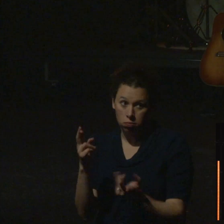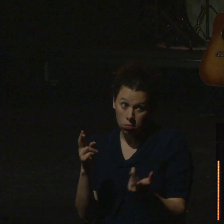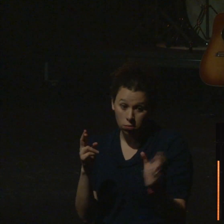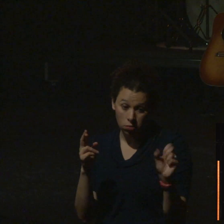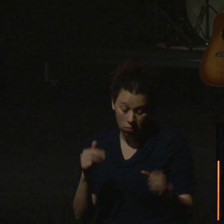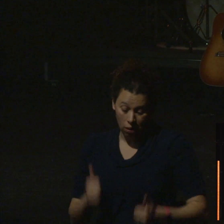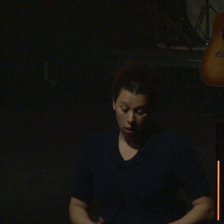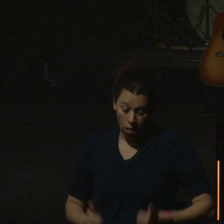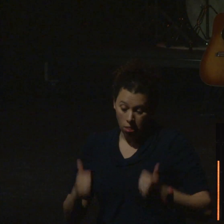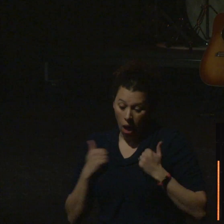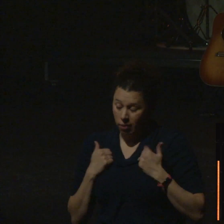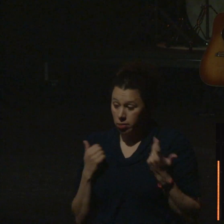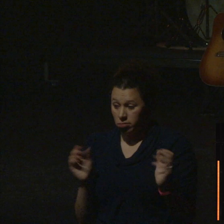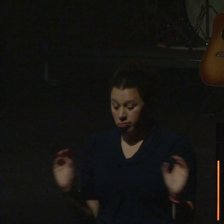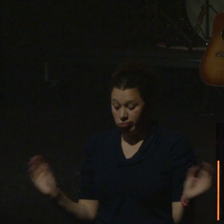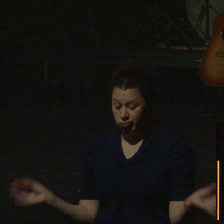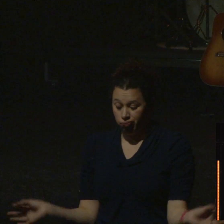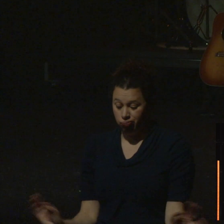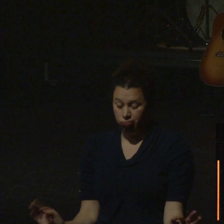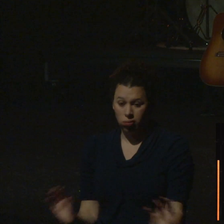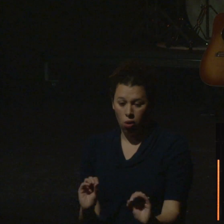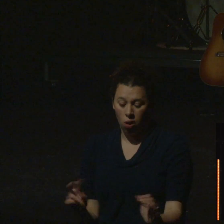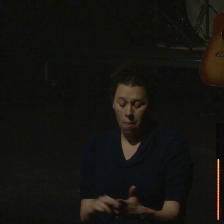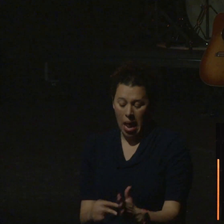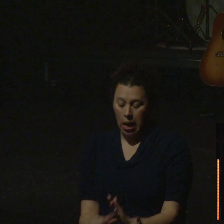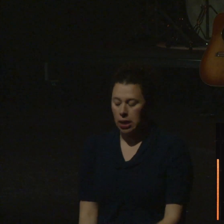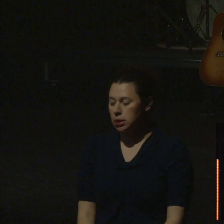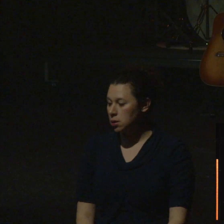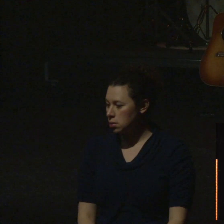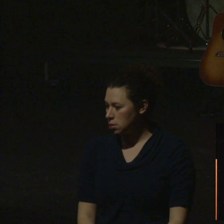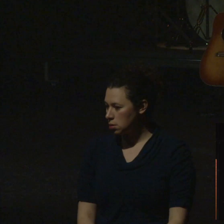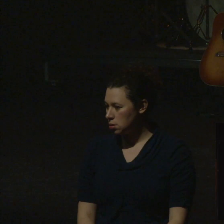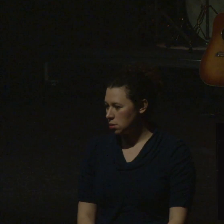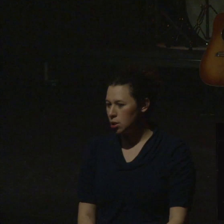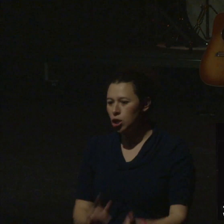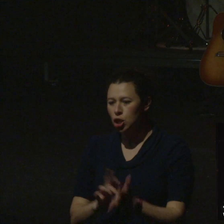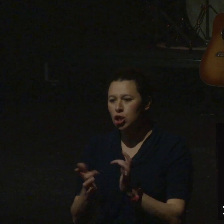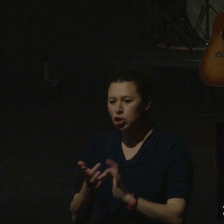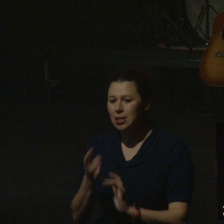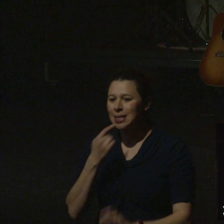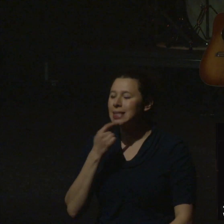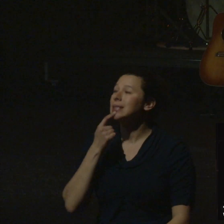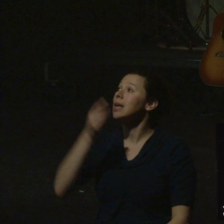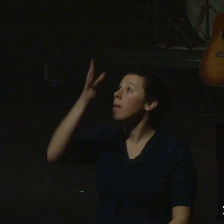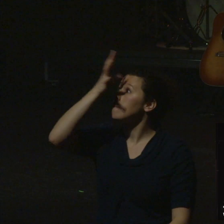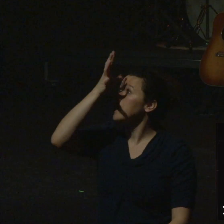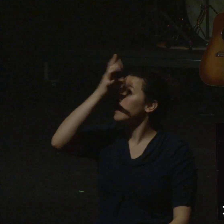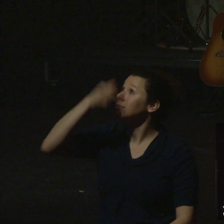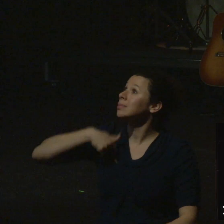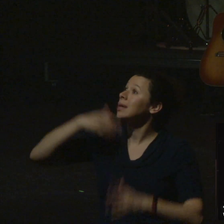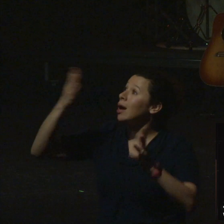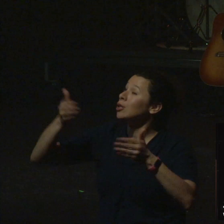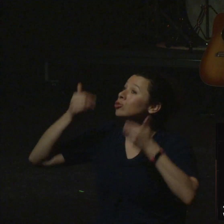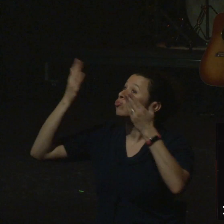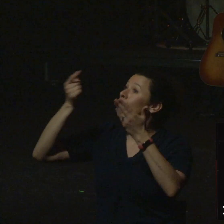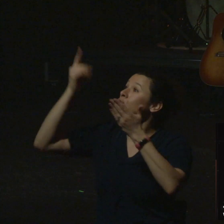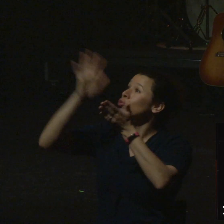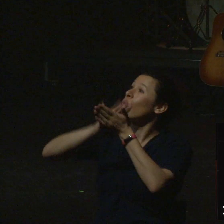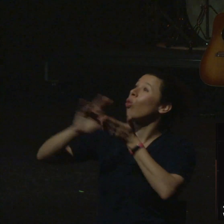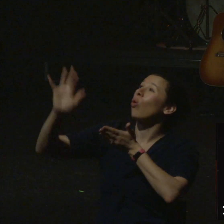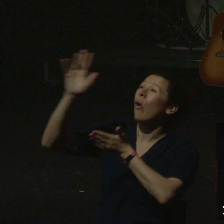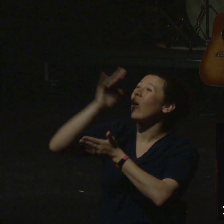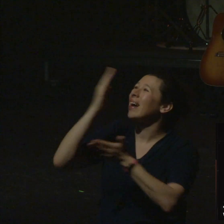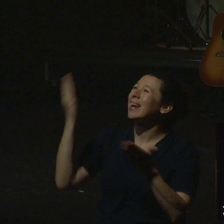meaningless. Come on, Jesus said, hey, Pops, I brought you glory here on